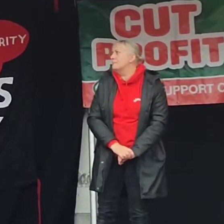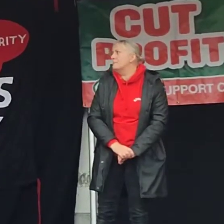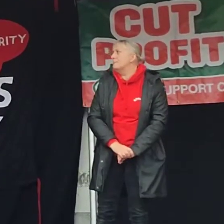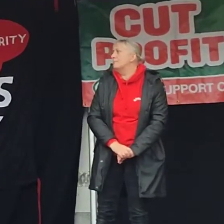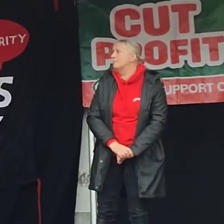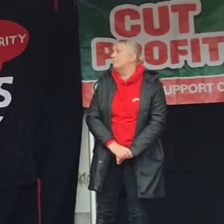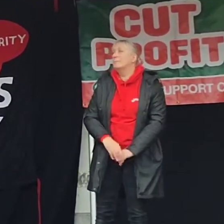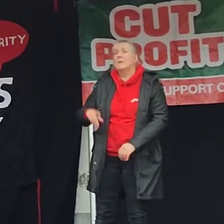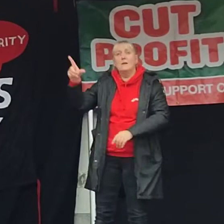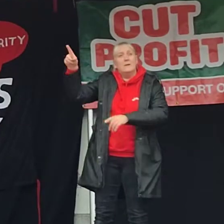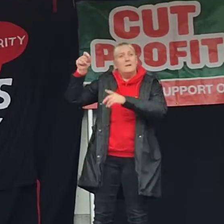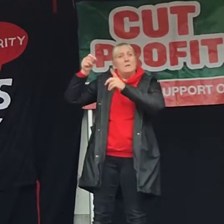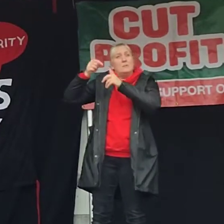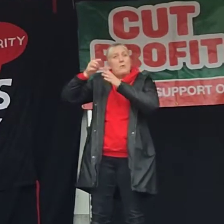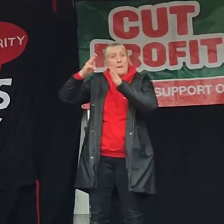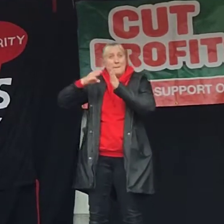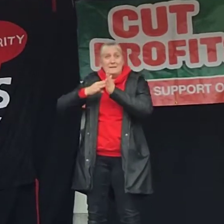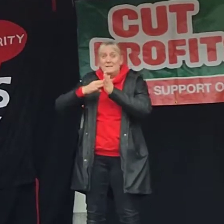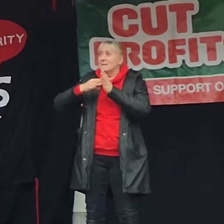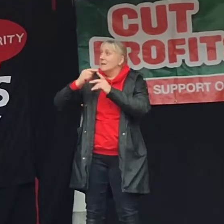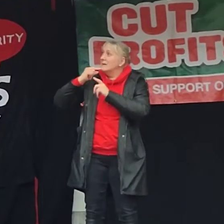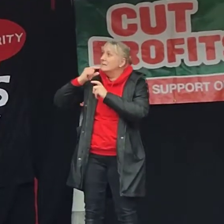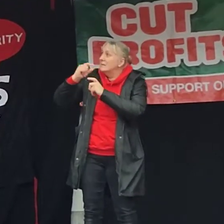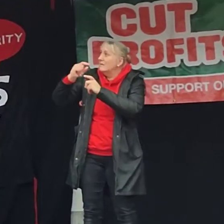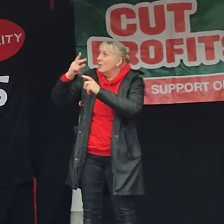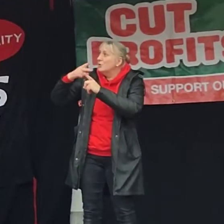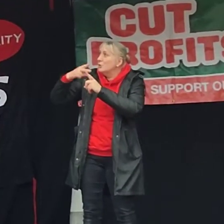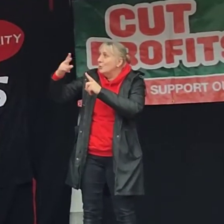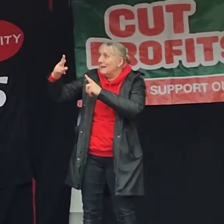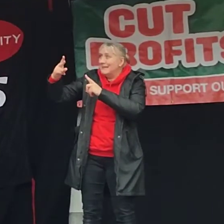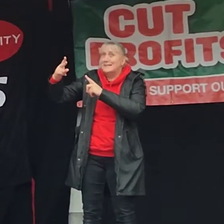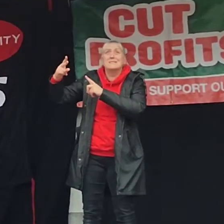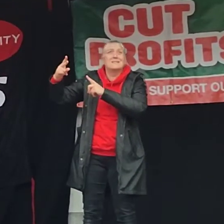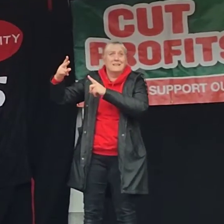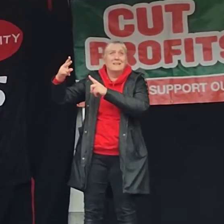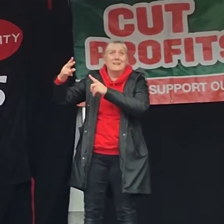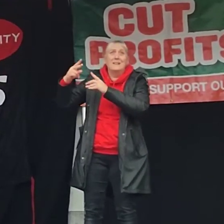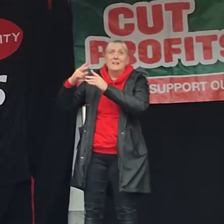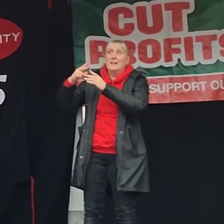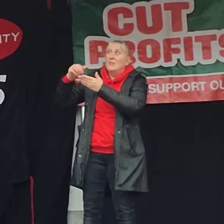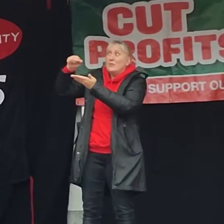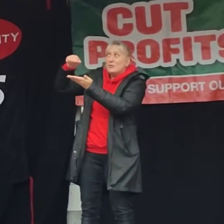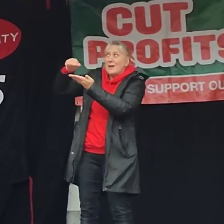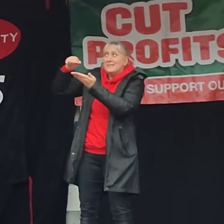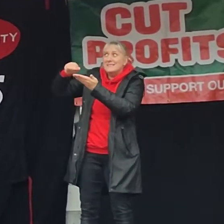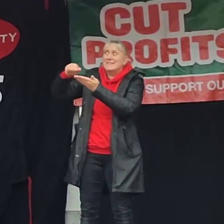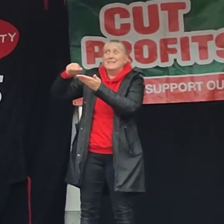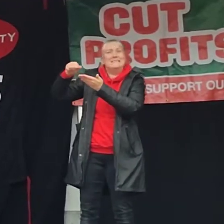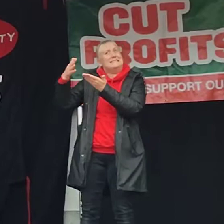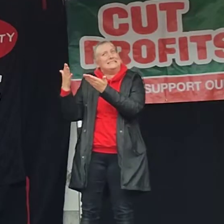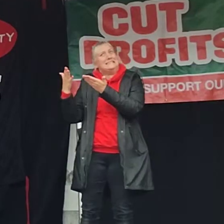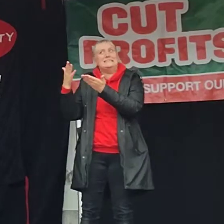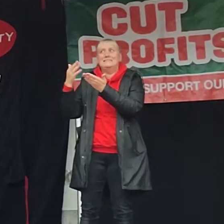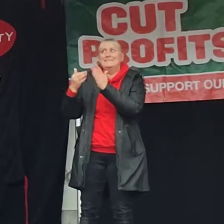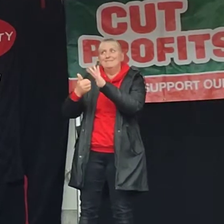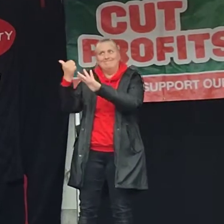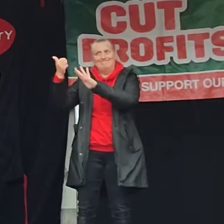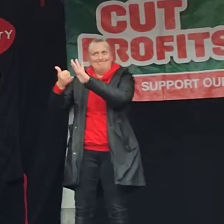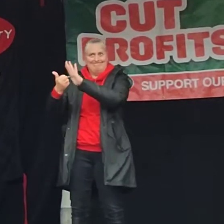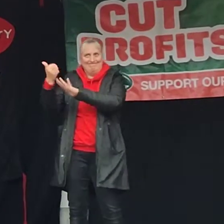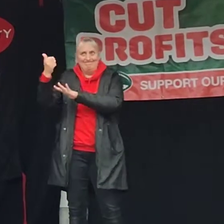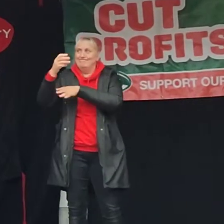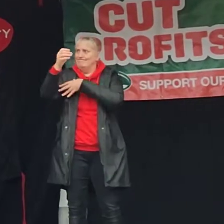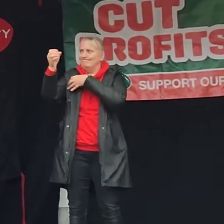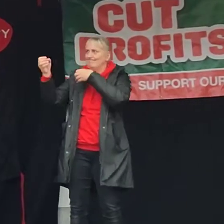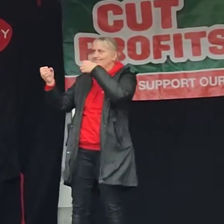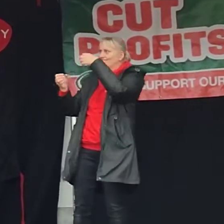The Prime Minister lasted a couple of weeks and the Chancellor even less than that. And we now have a new Prime Minister